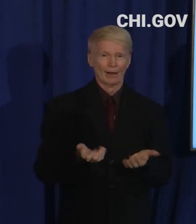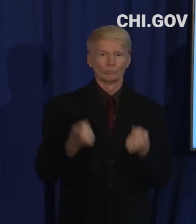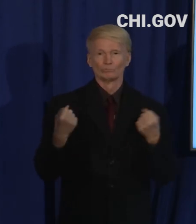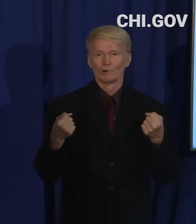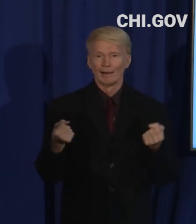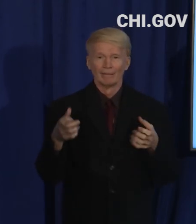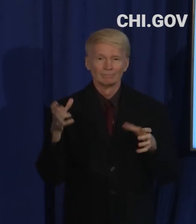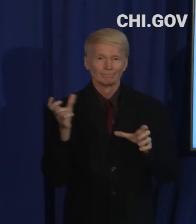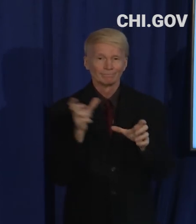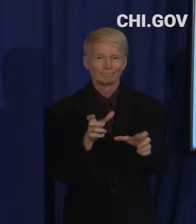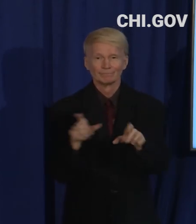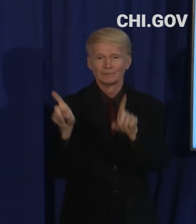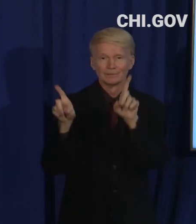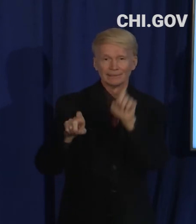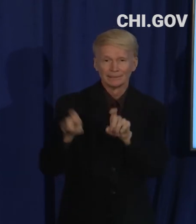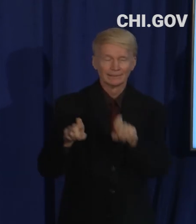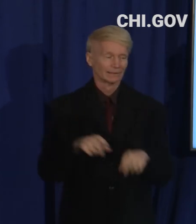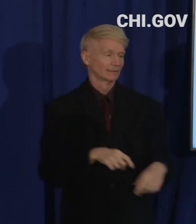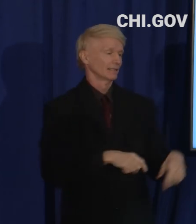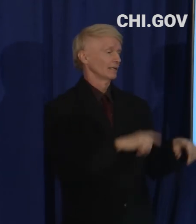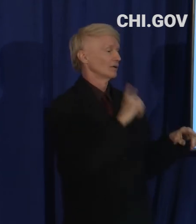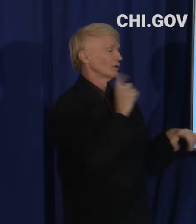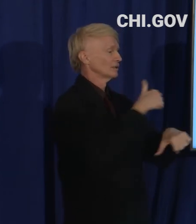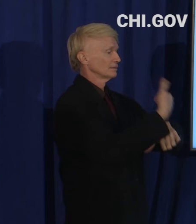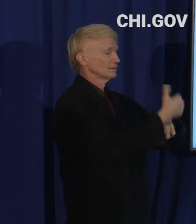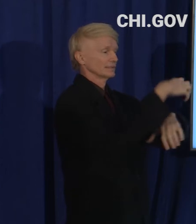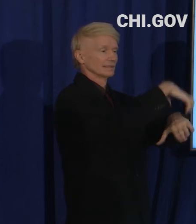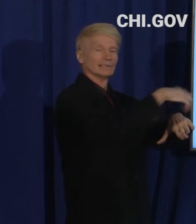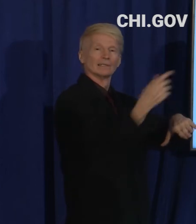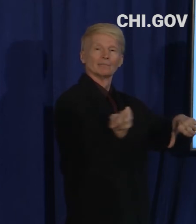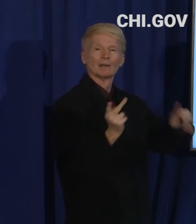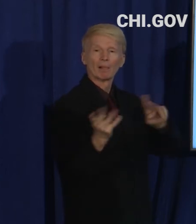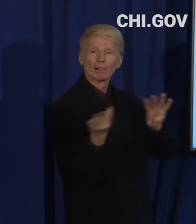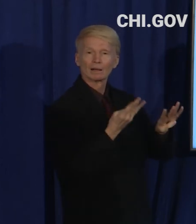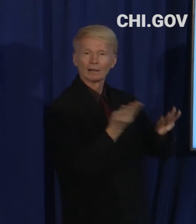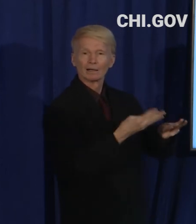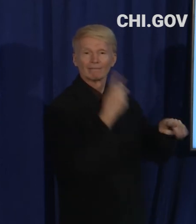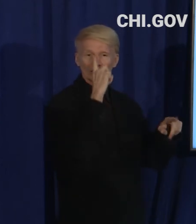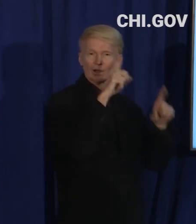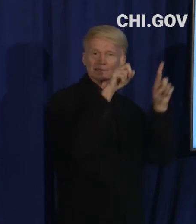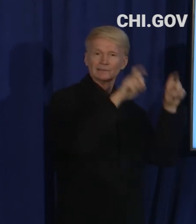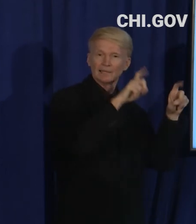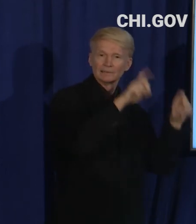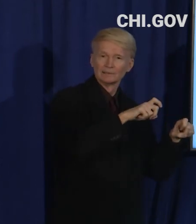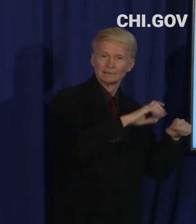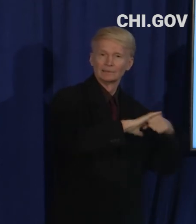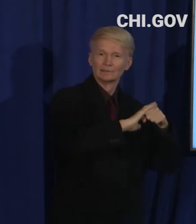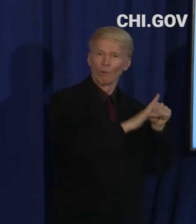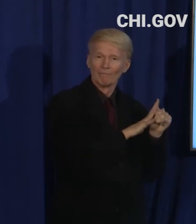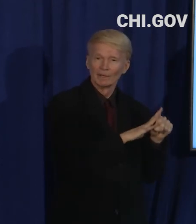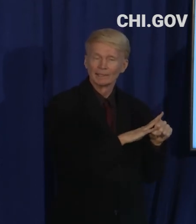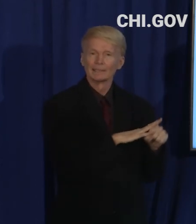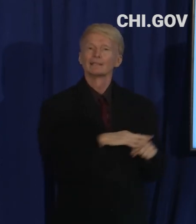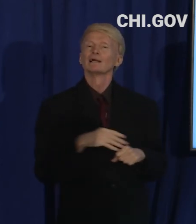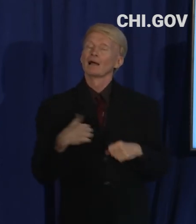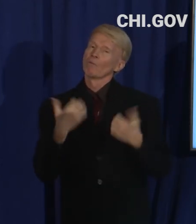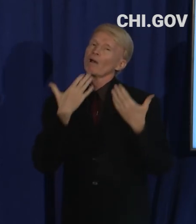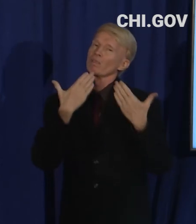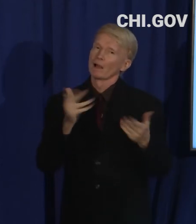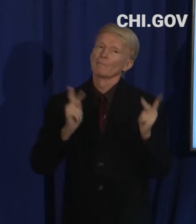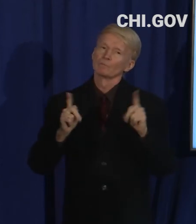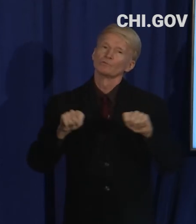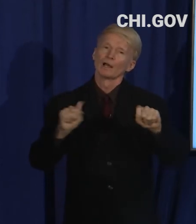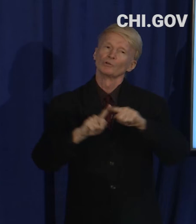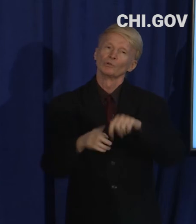sites, outreach, working with partners. I really want to thank the many people who have been stepping up in all kinds of ways to try to get on top of